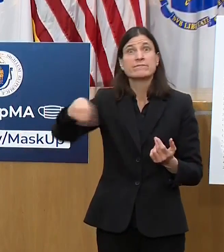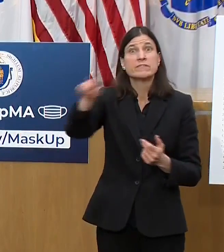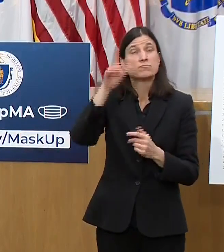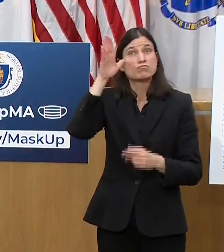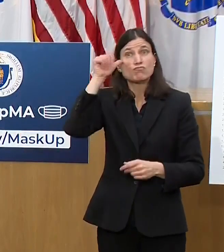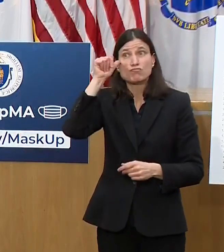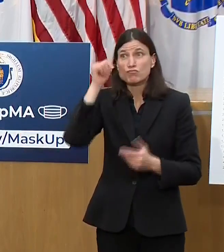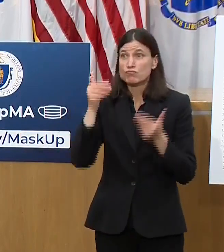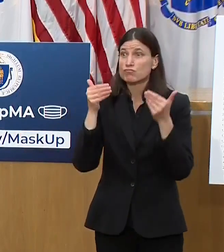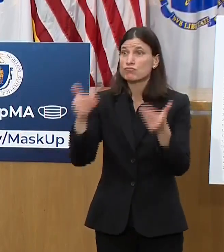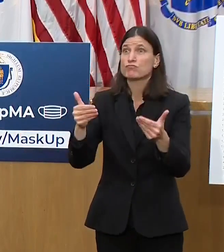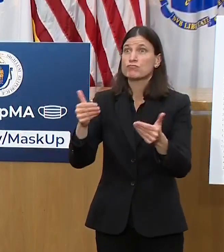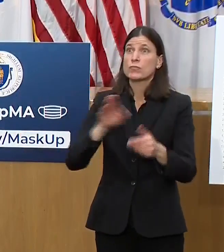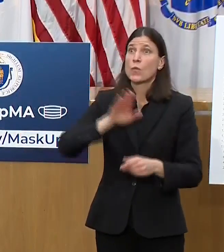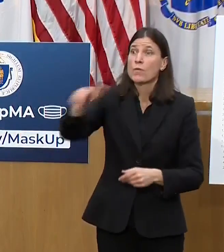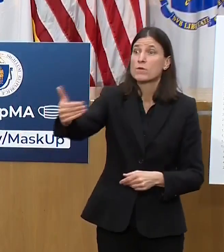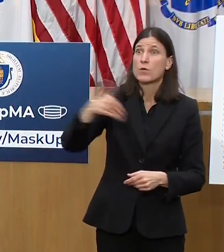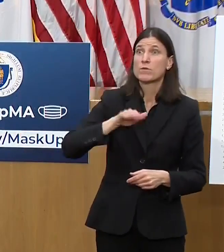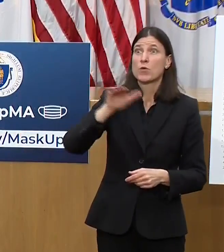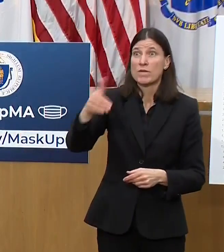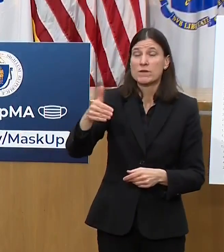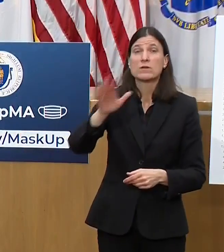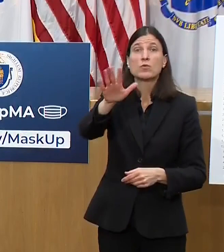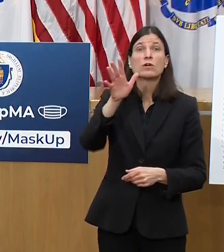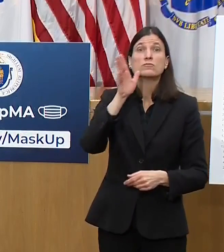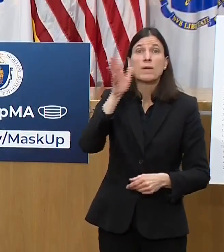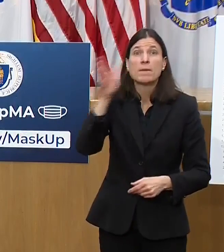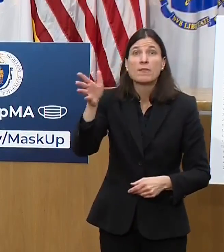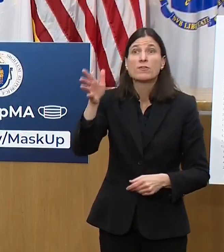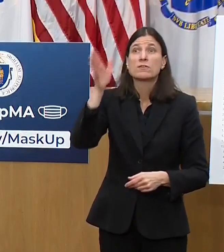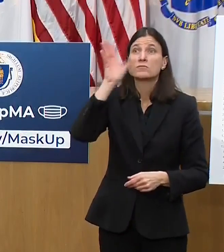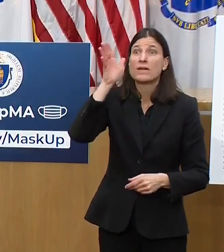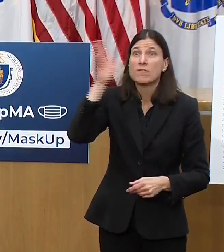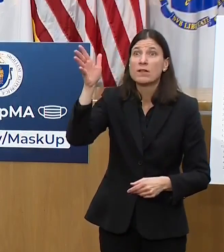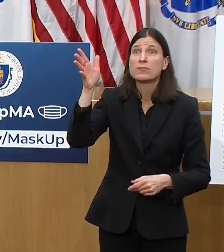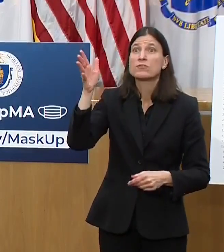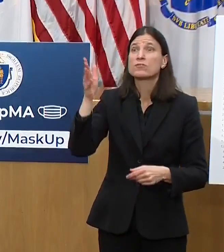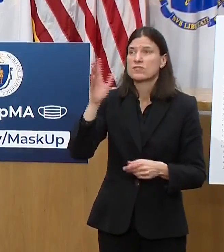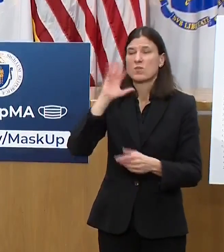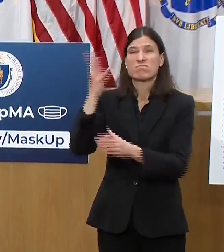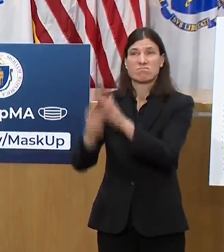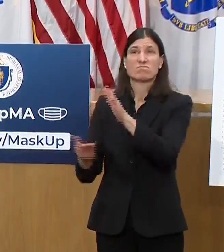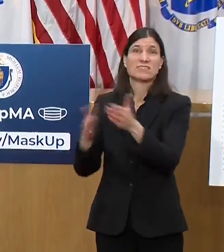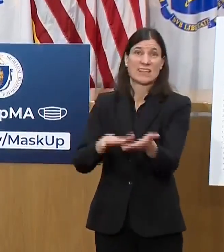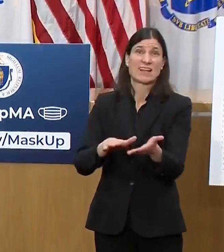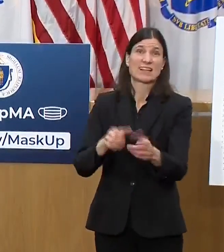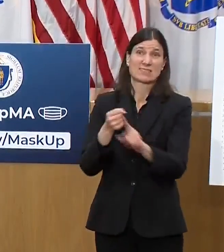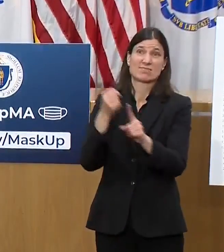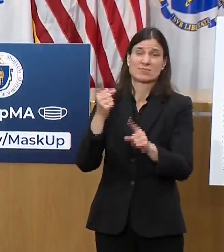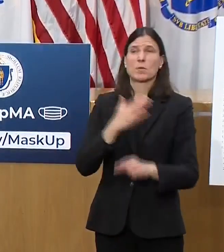end up in the hospital due to COVID-19. Thank you.